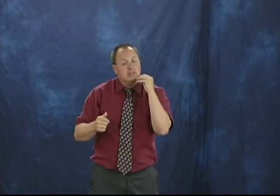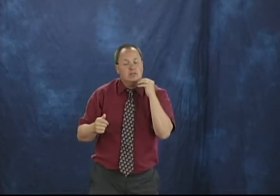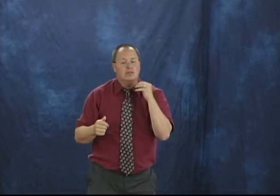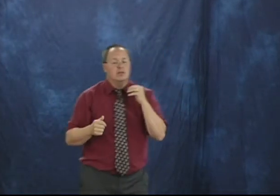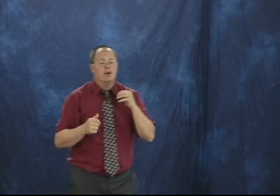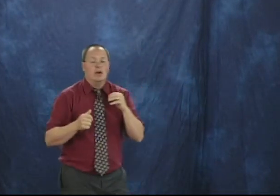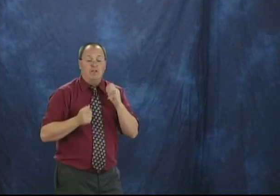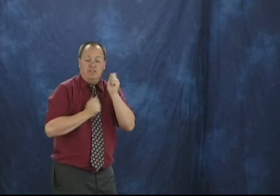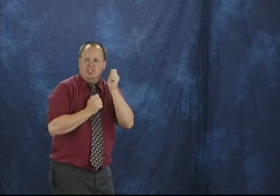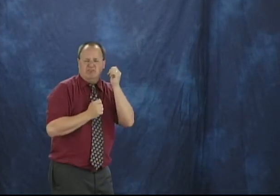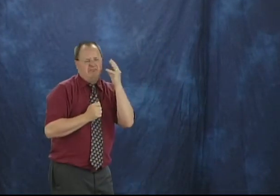of fish.